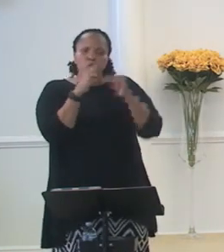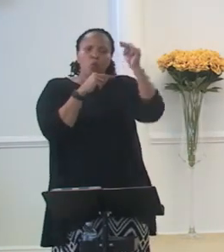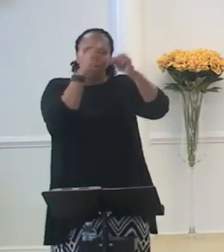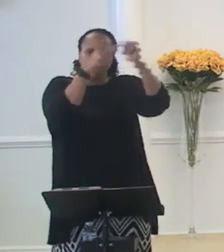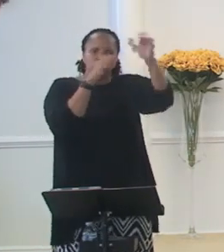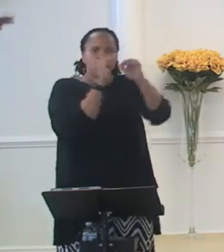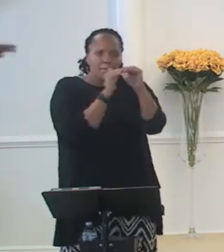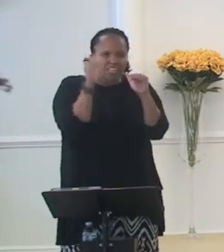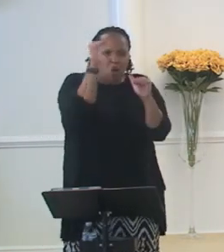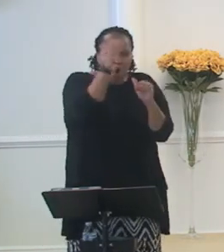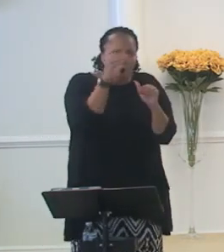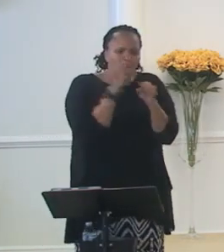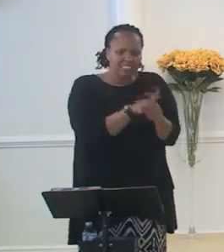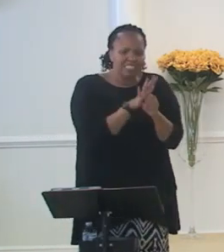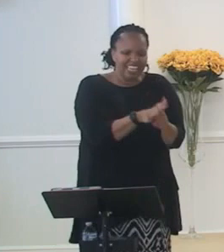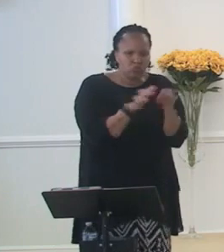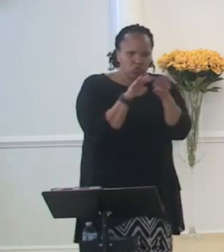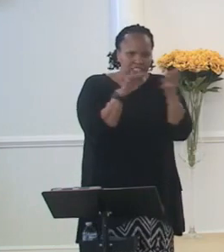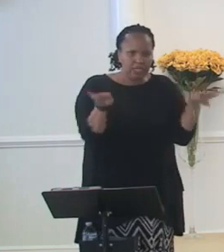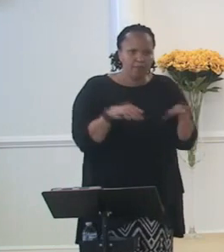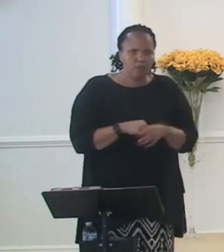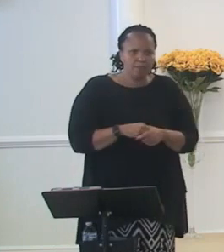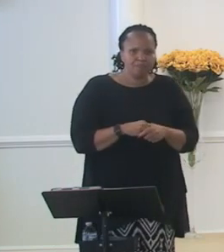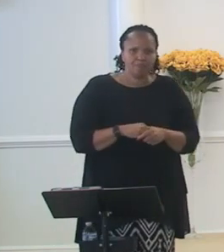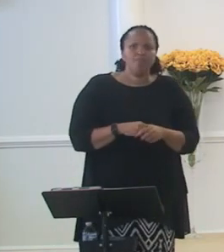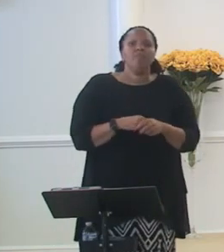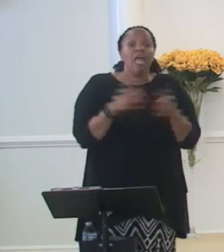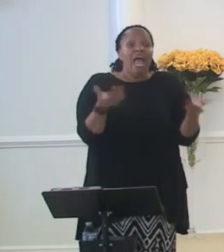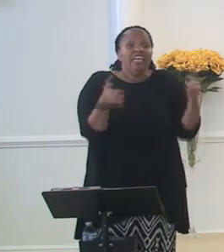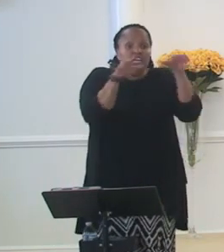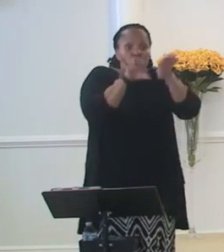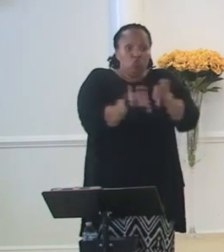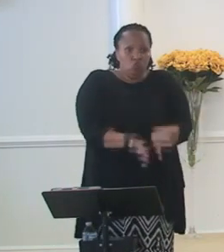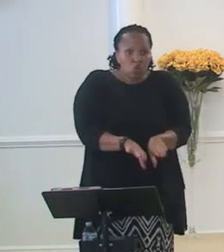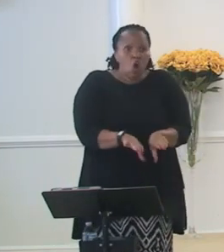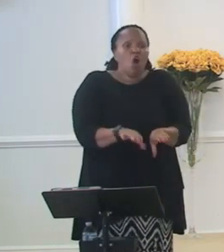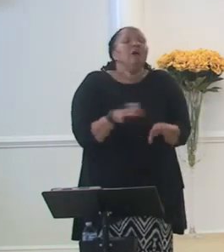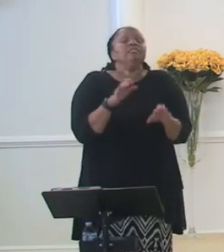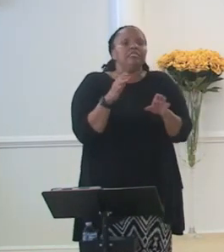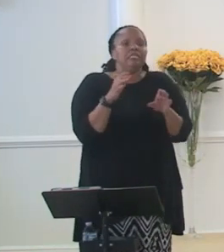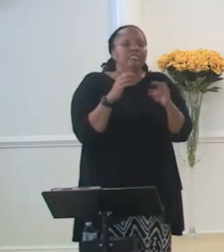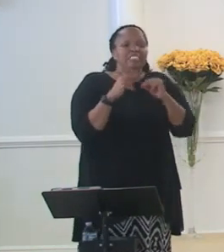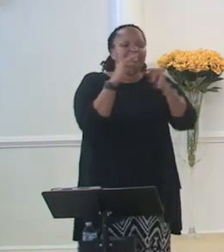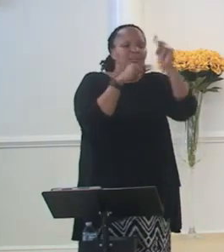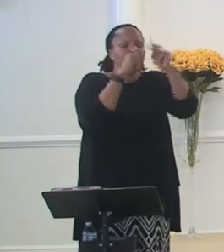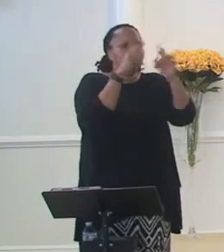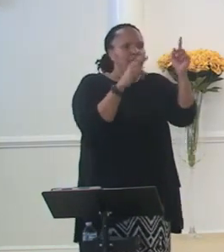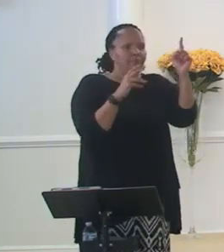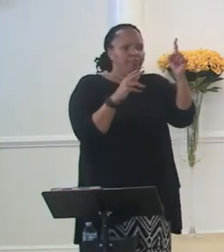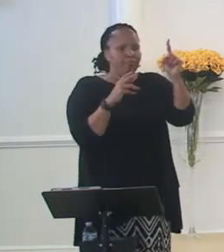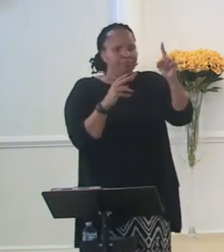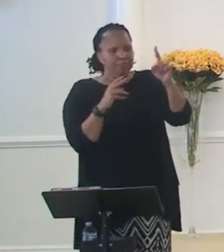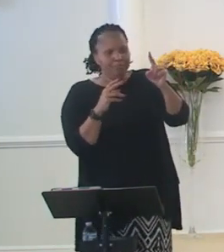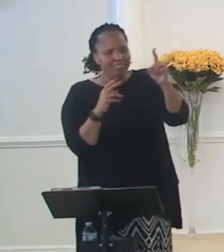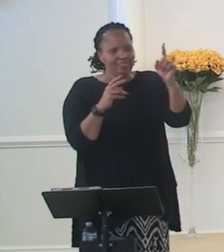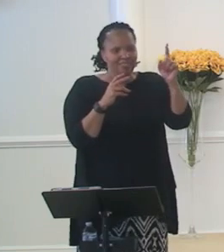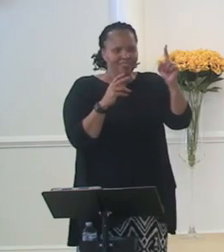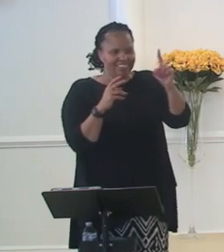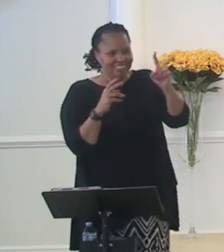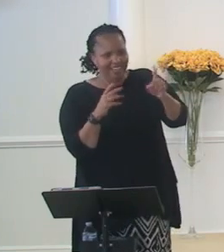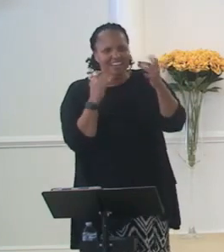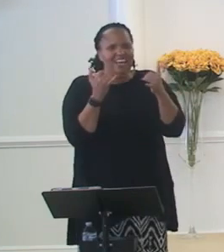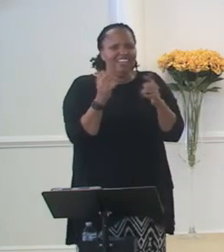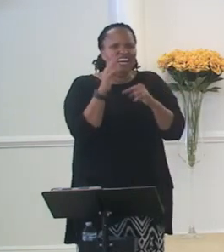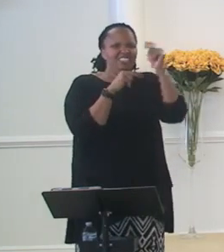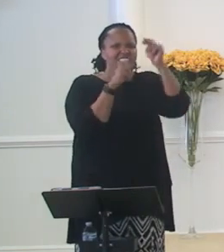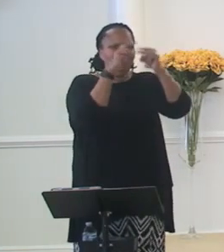stress level, and now here it causes deformity of the fractures and the structure. And now you're